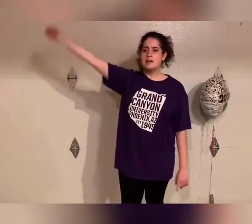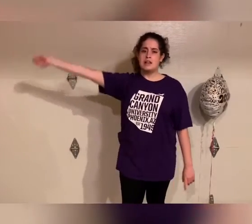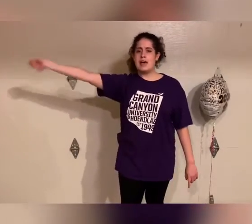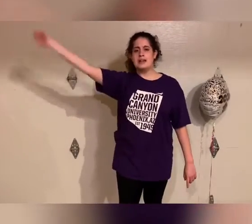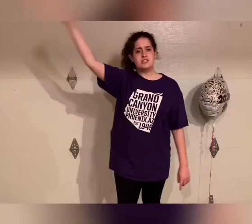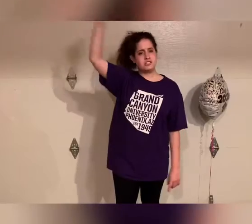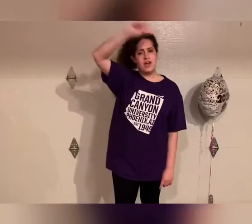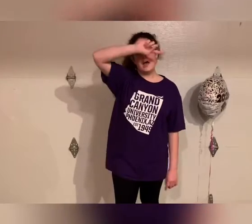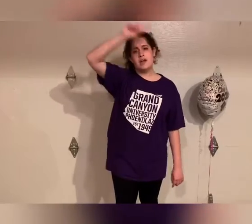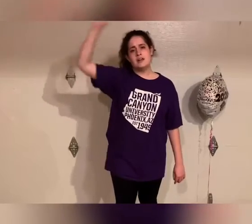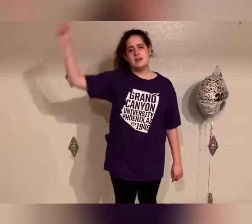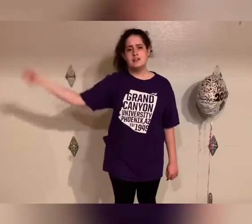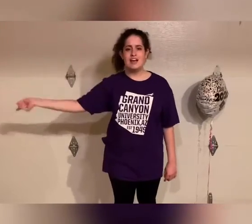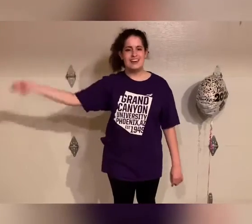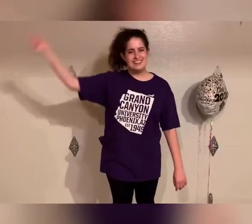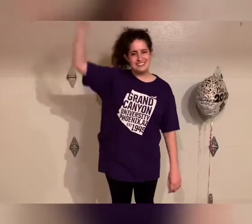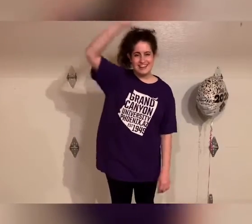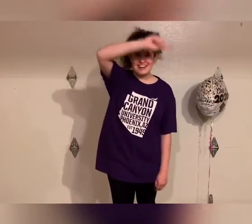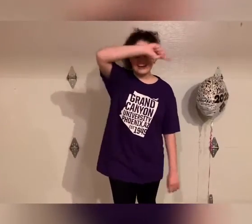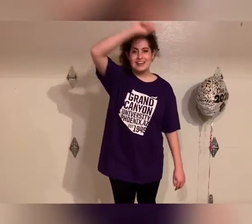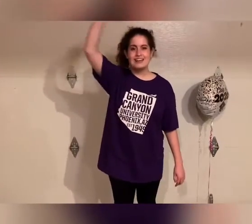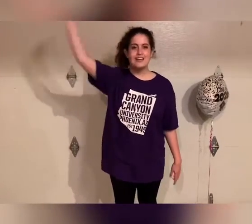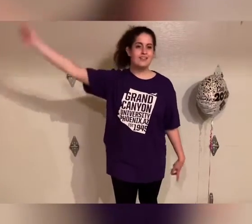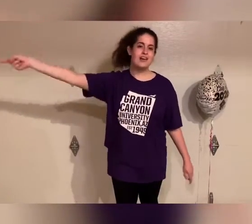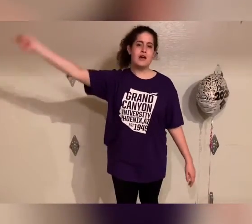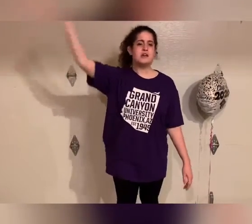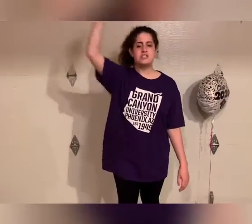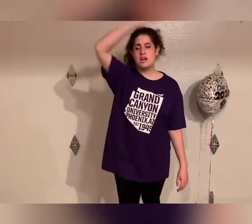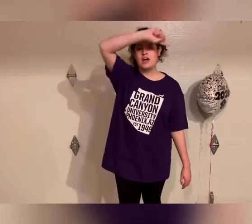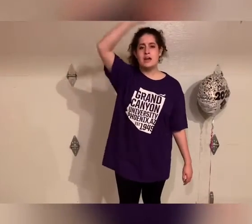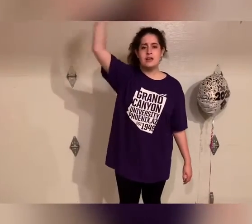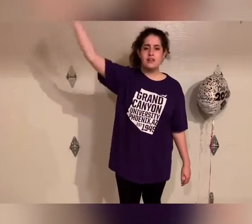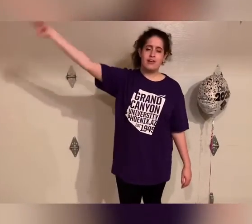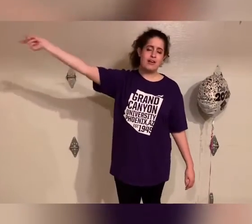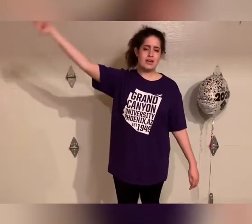let it shine, let it shine, let it shine, let it